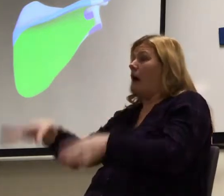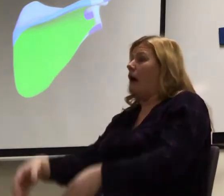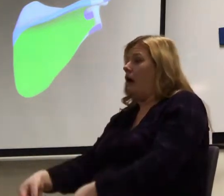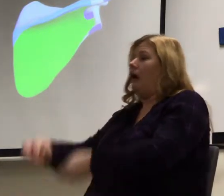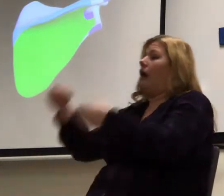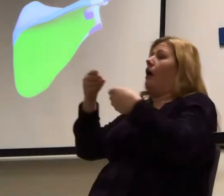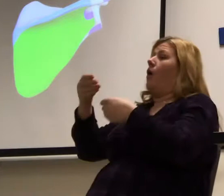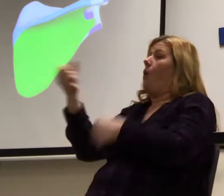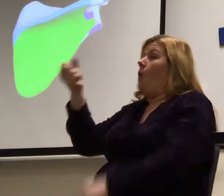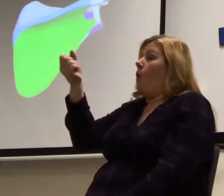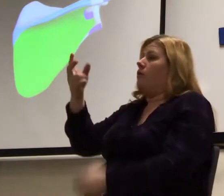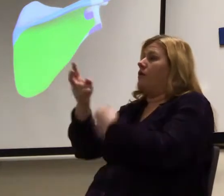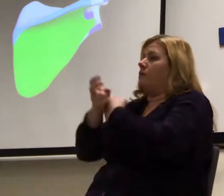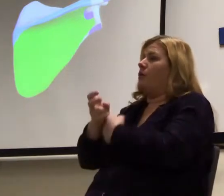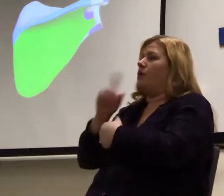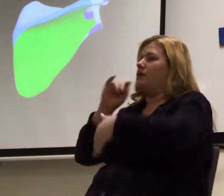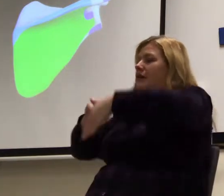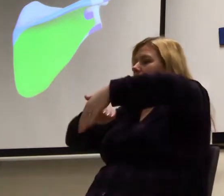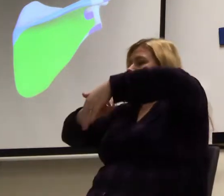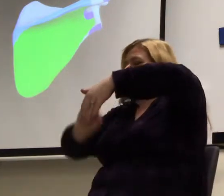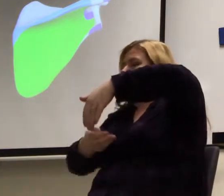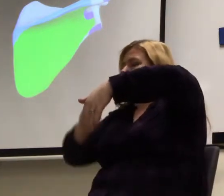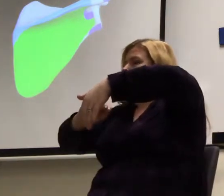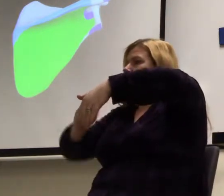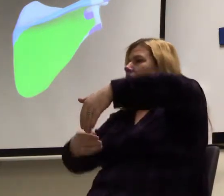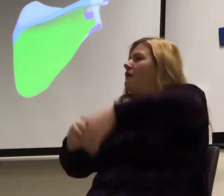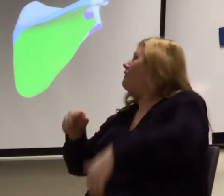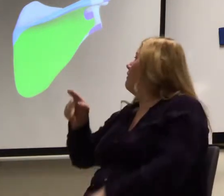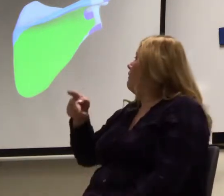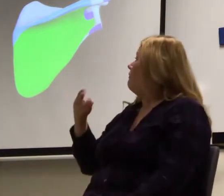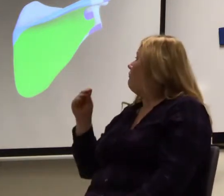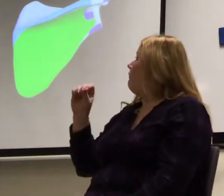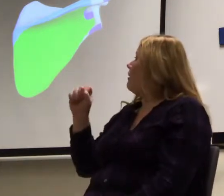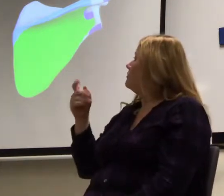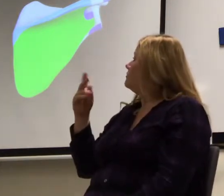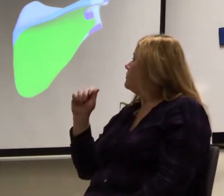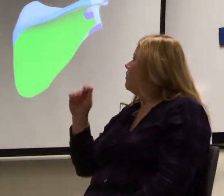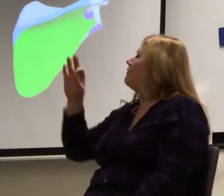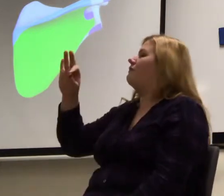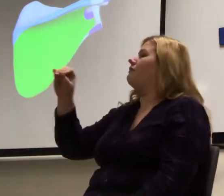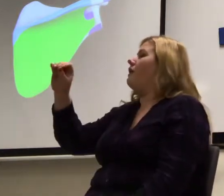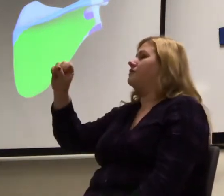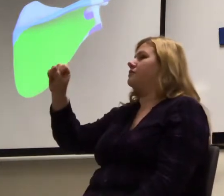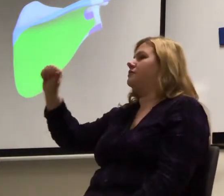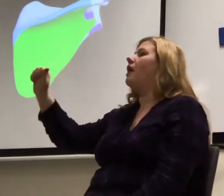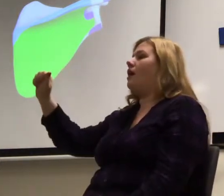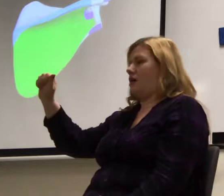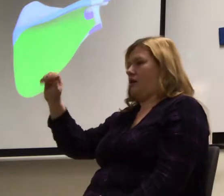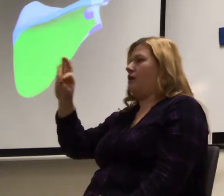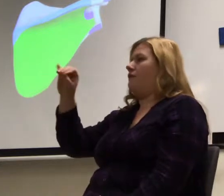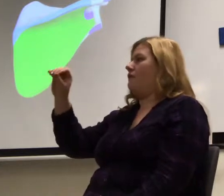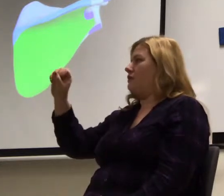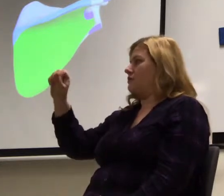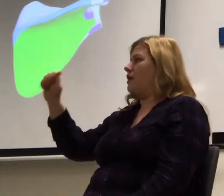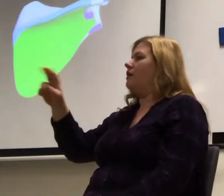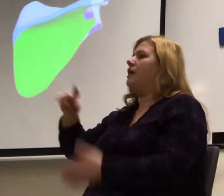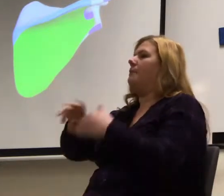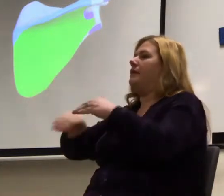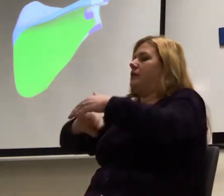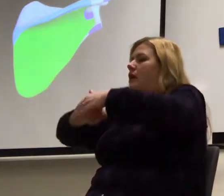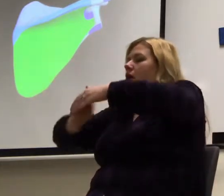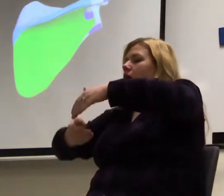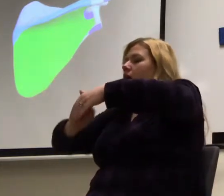like curved in. Fossa means depression. That whole green area on the backside is called, what's the infraspinous